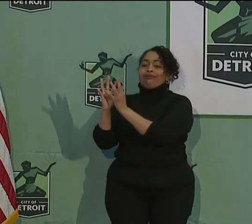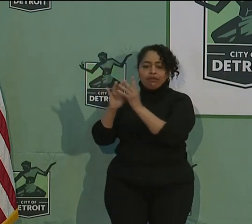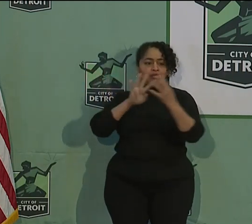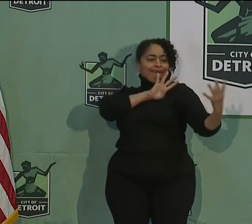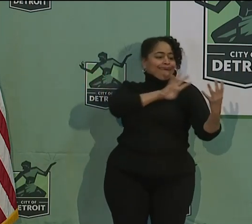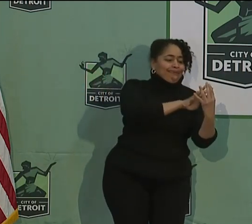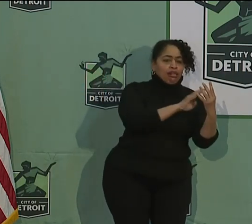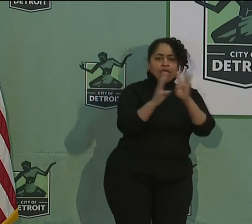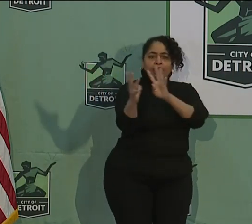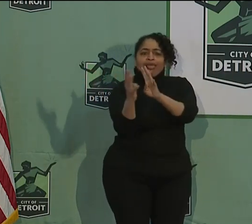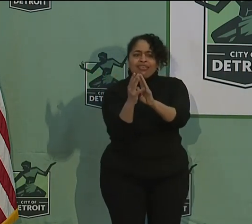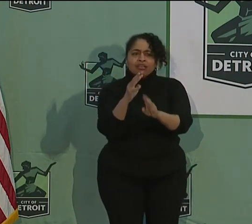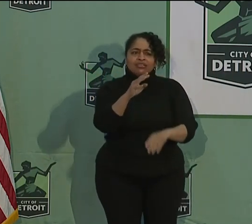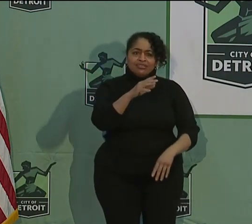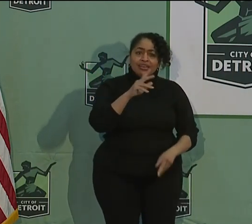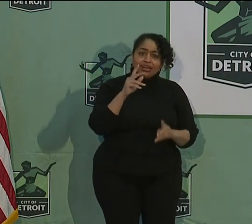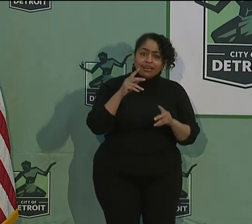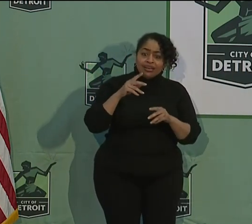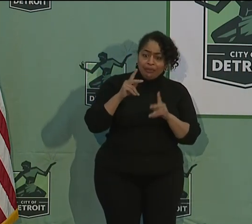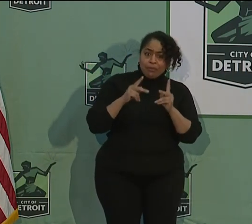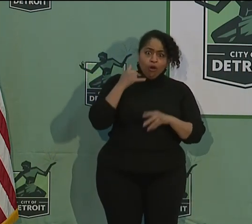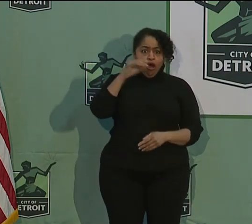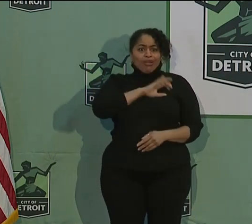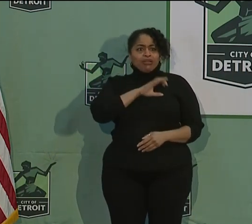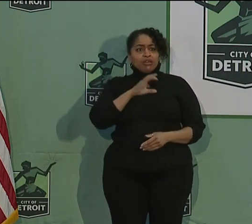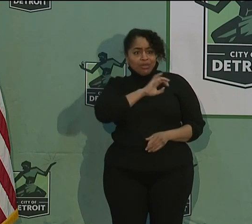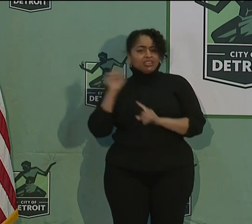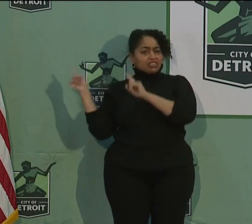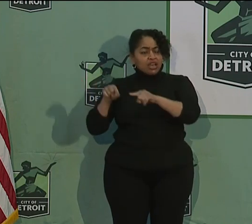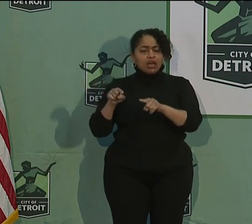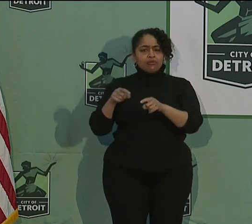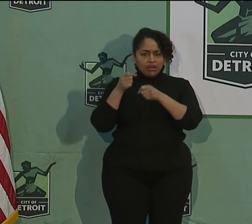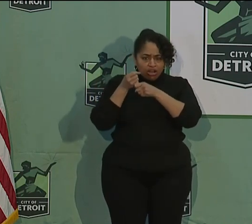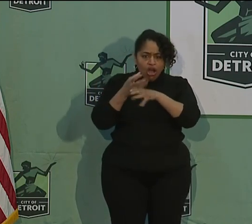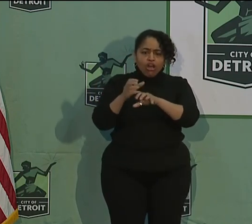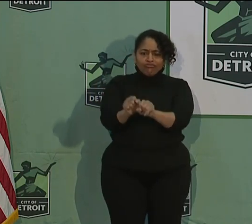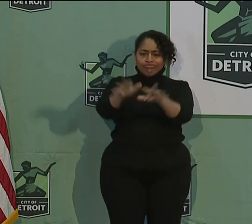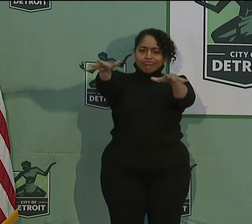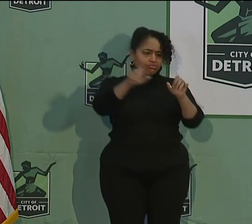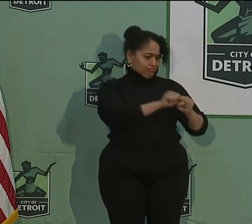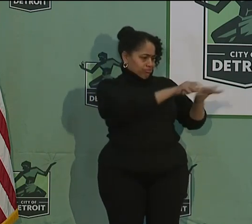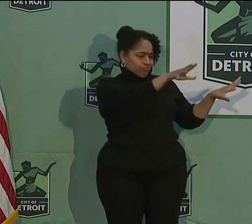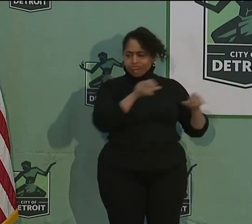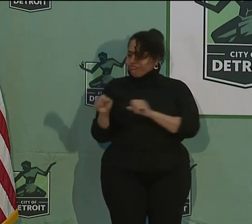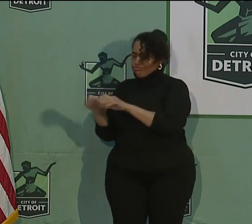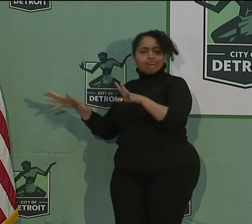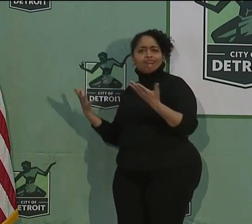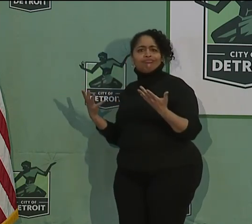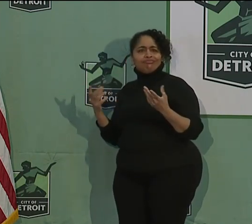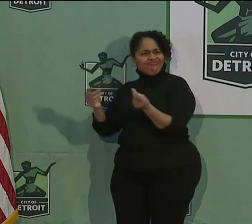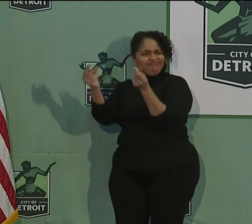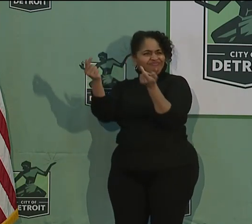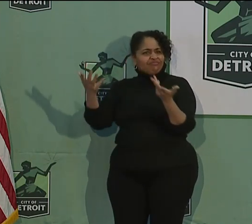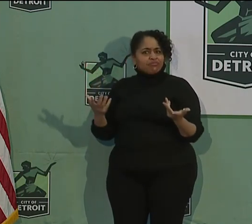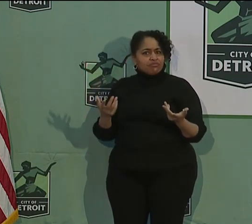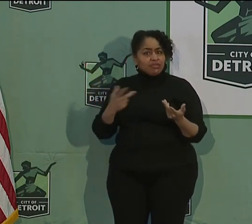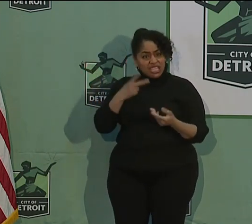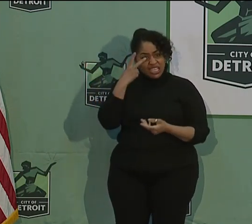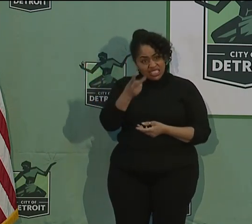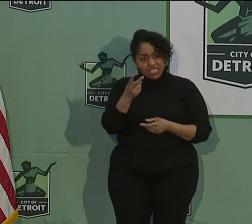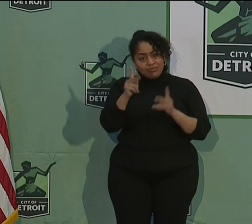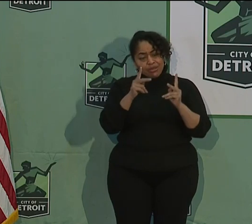neighbors call the police, the police come out, and it dissipates almost immediately. And when I see those social